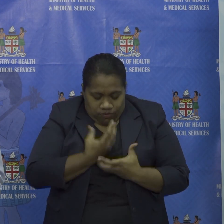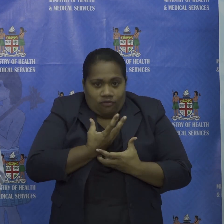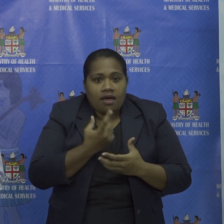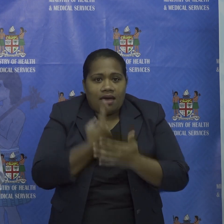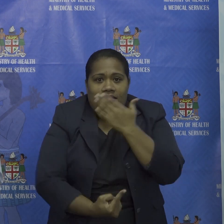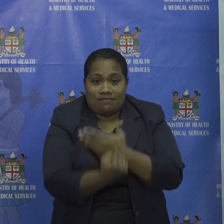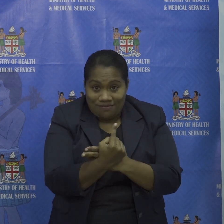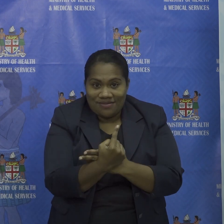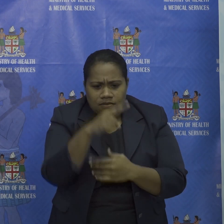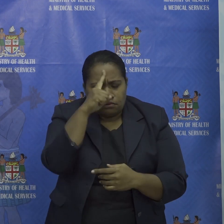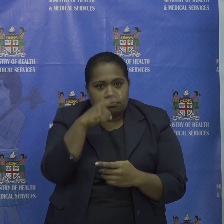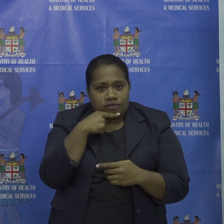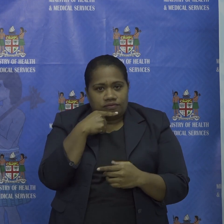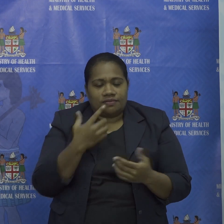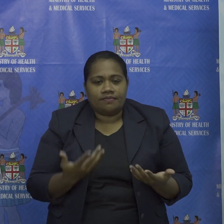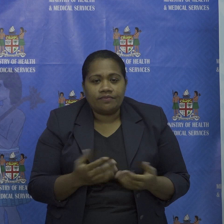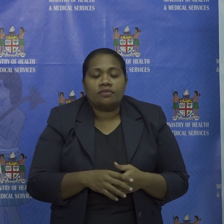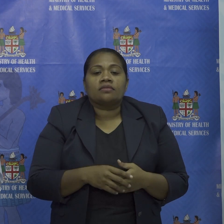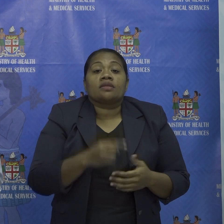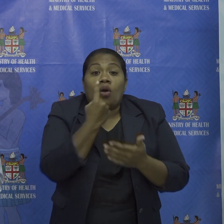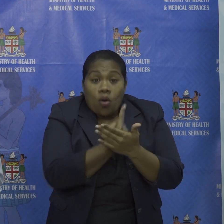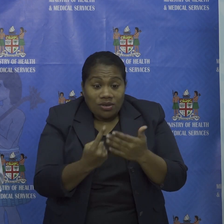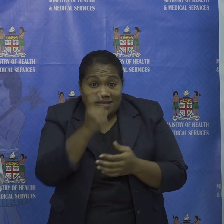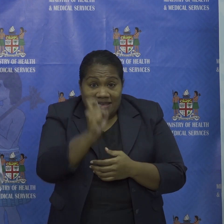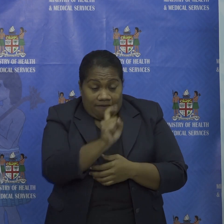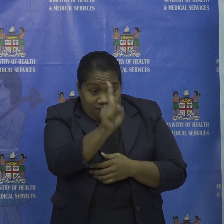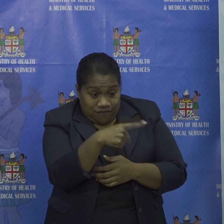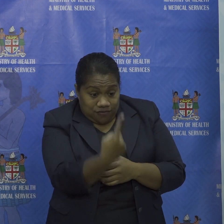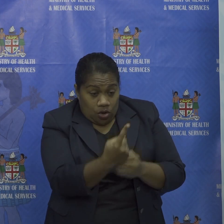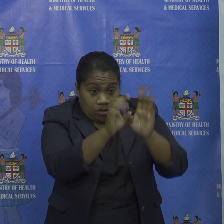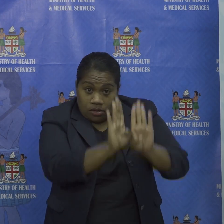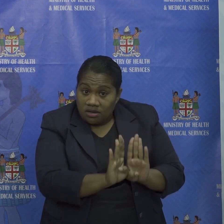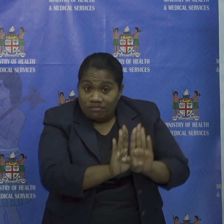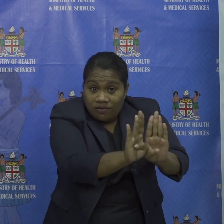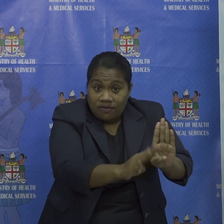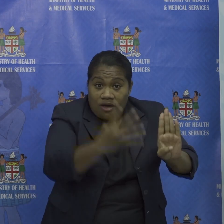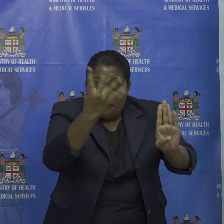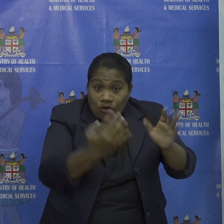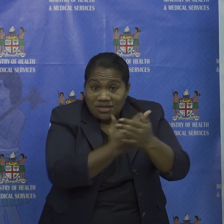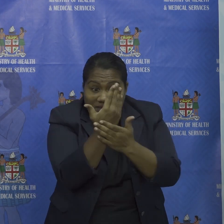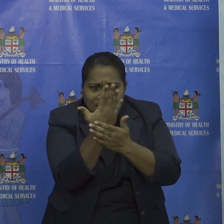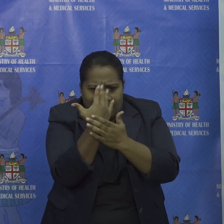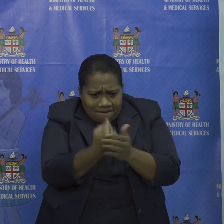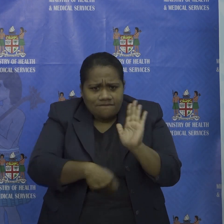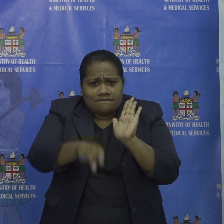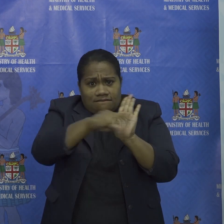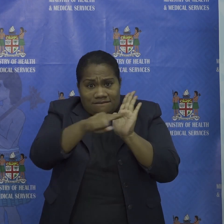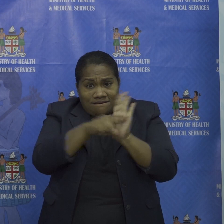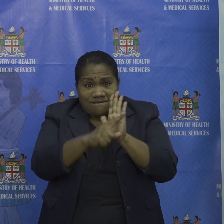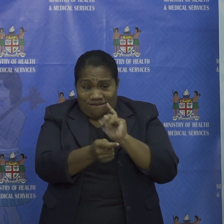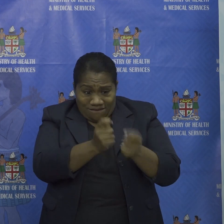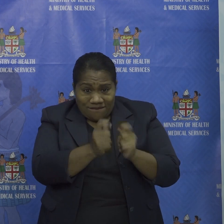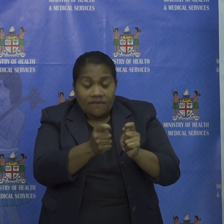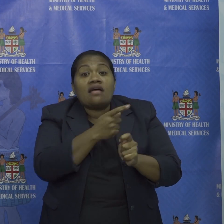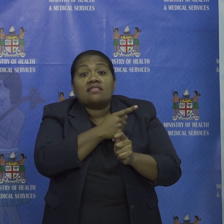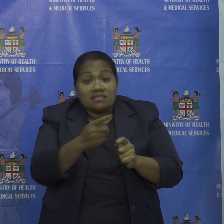Only after we effectively quarantine an individual for 14 days and they register a negative test result do we know that they